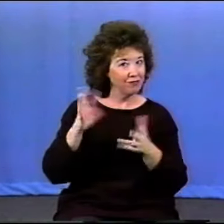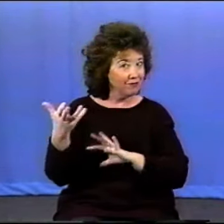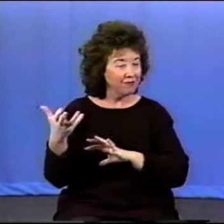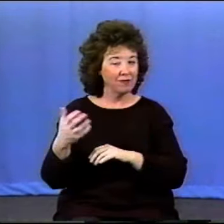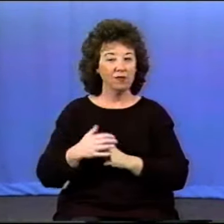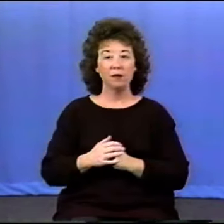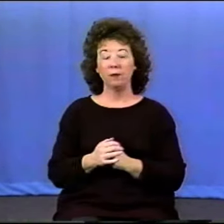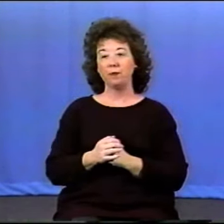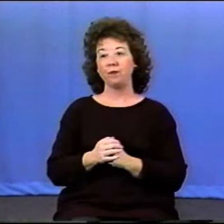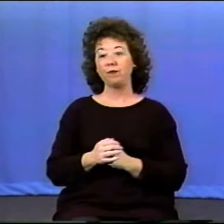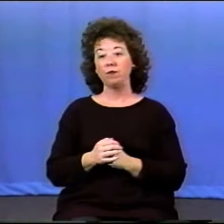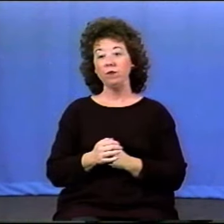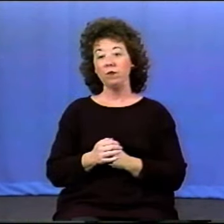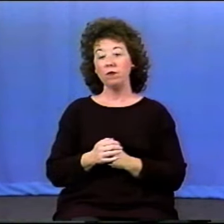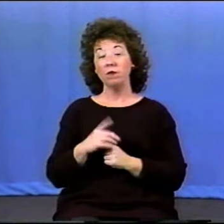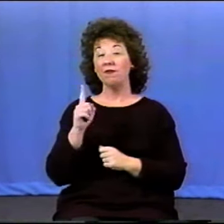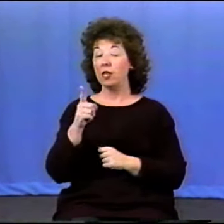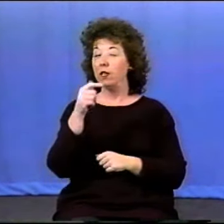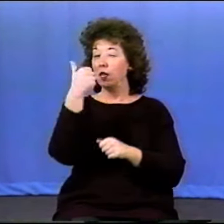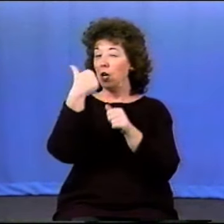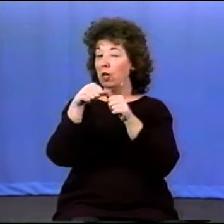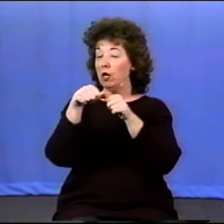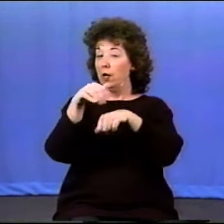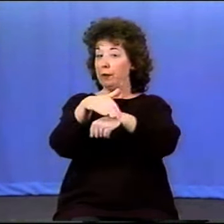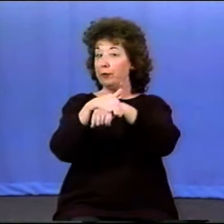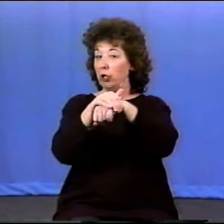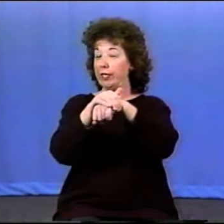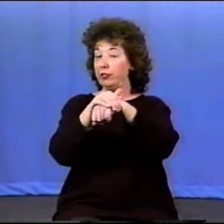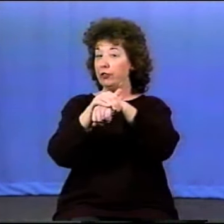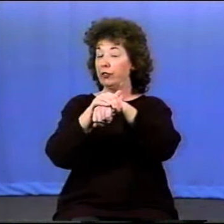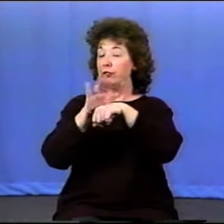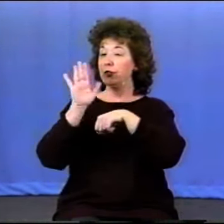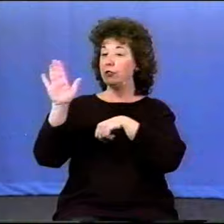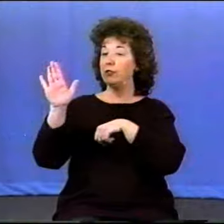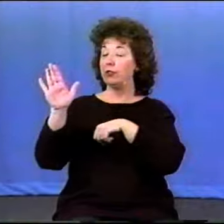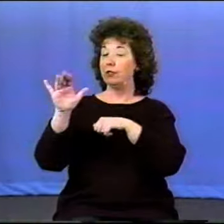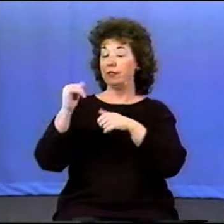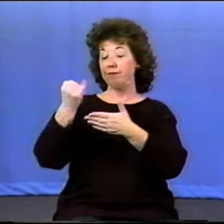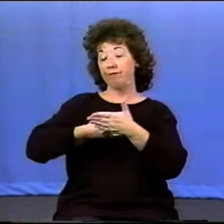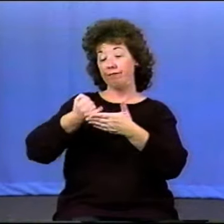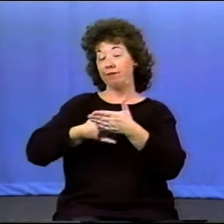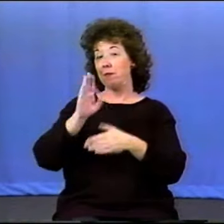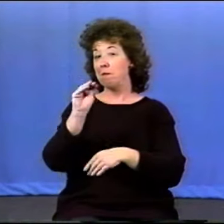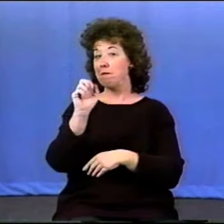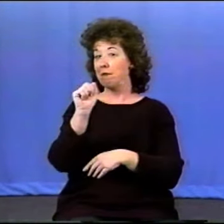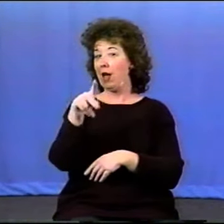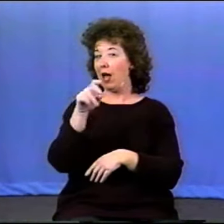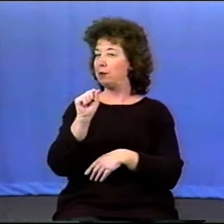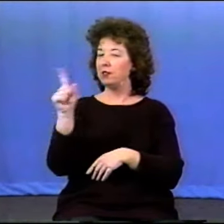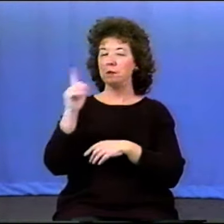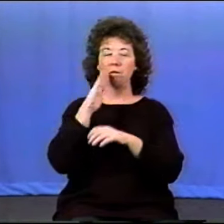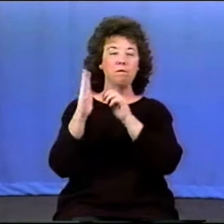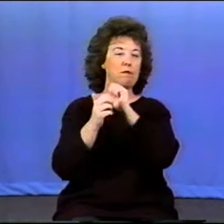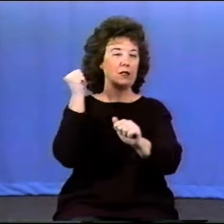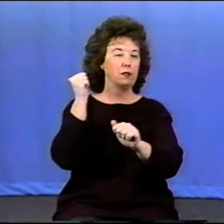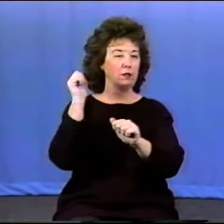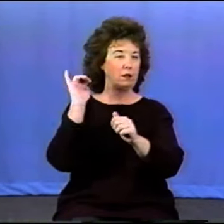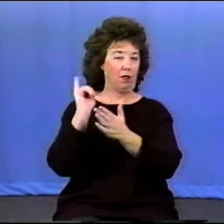because British maps were the best that were available in the 17th and 18th century, and